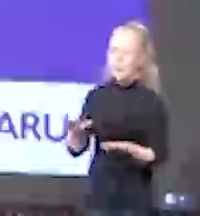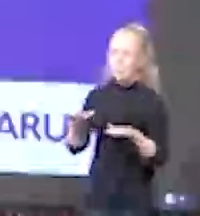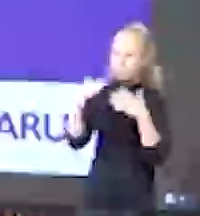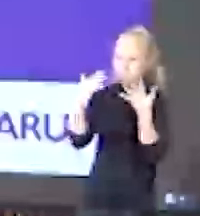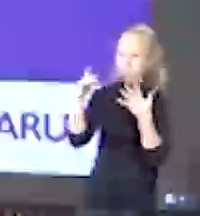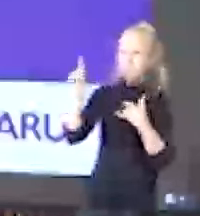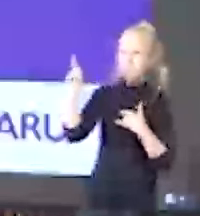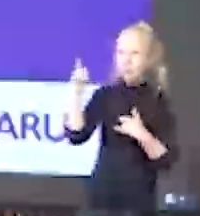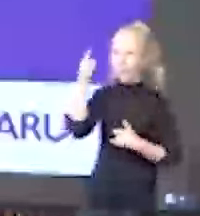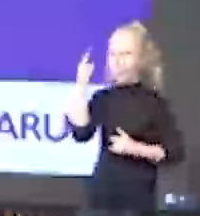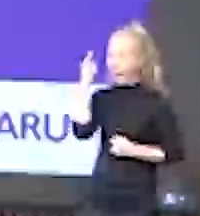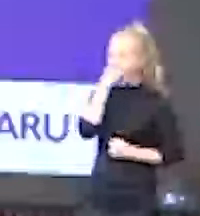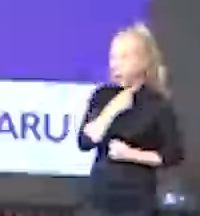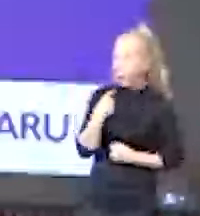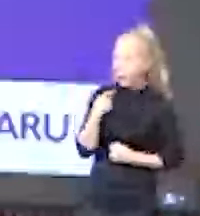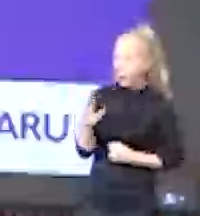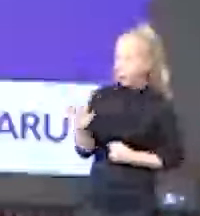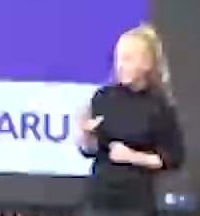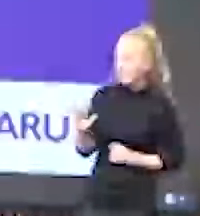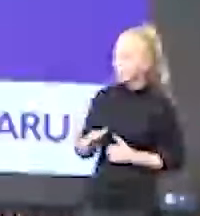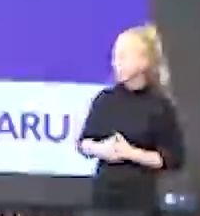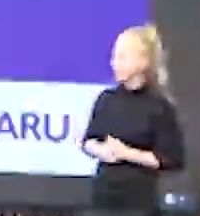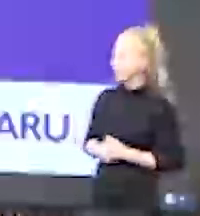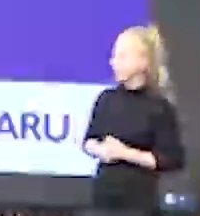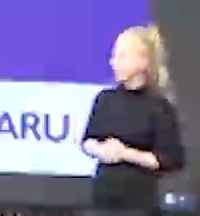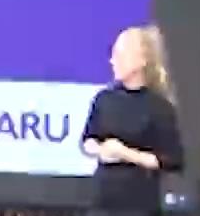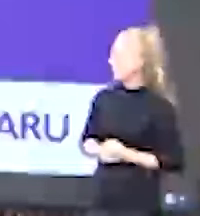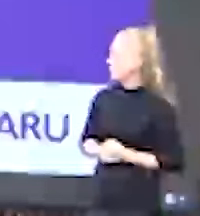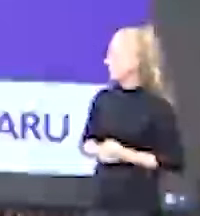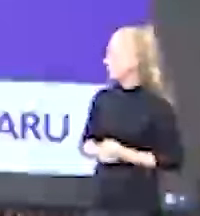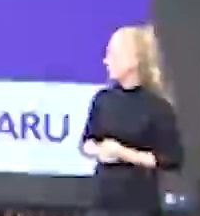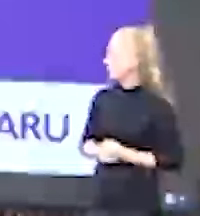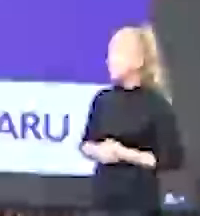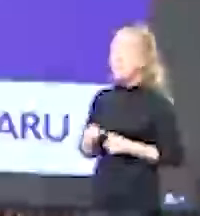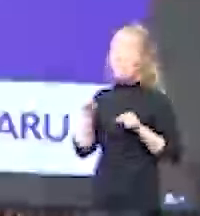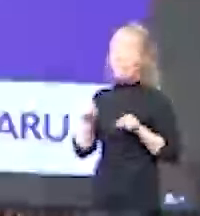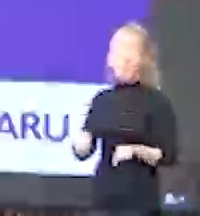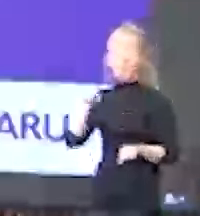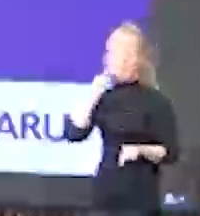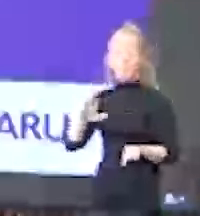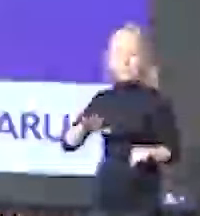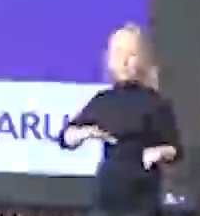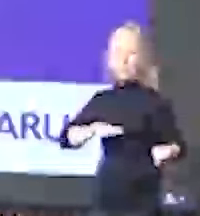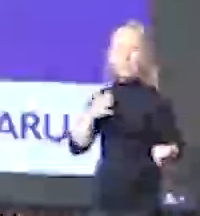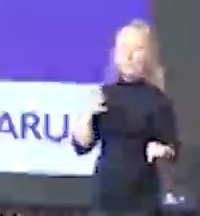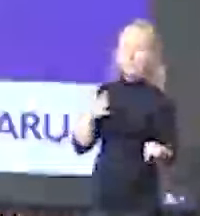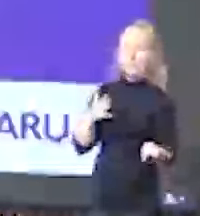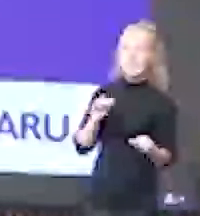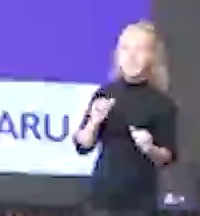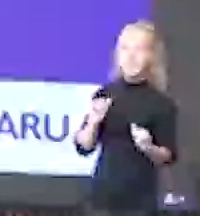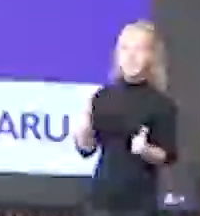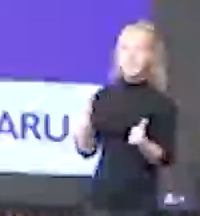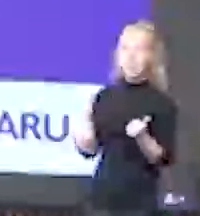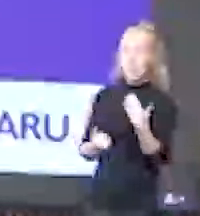next half an hour or so. But I do believe this will be an interesting and, dare I say it, educational session as